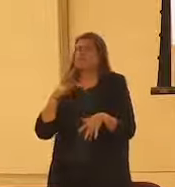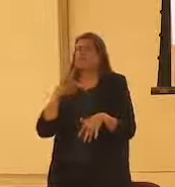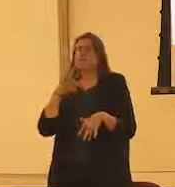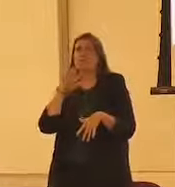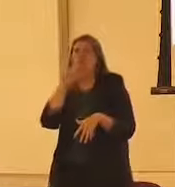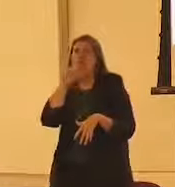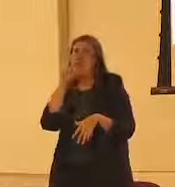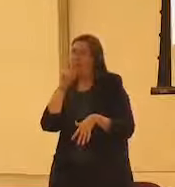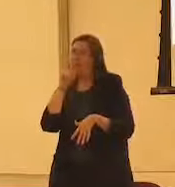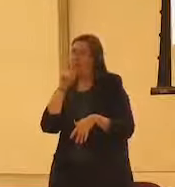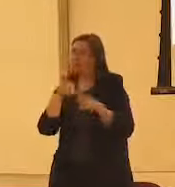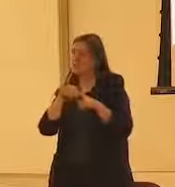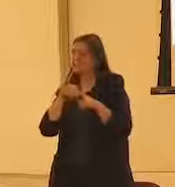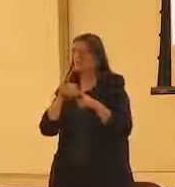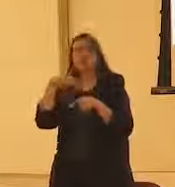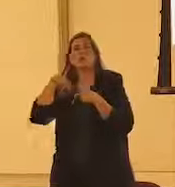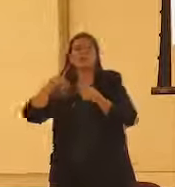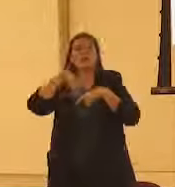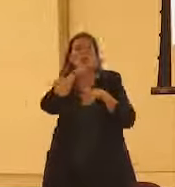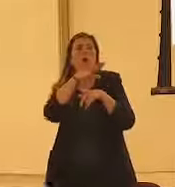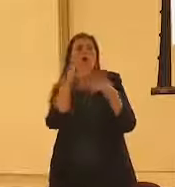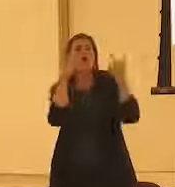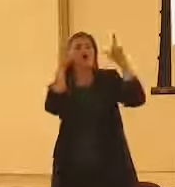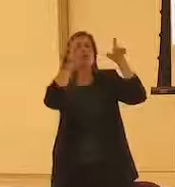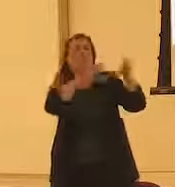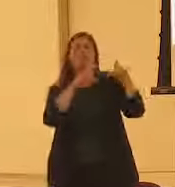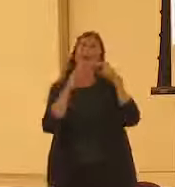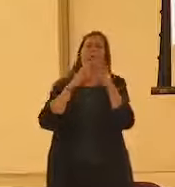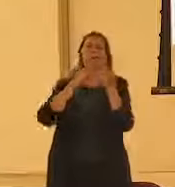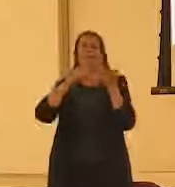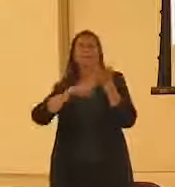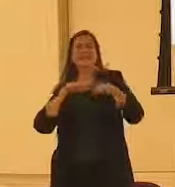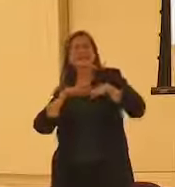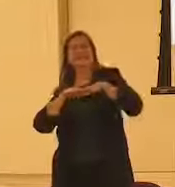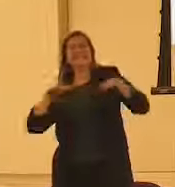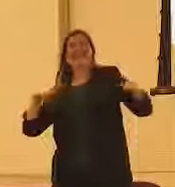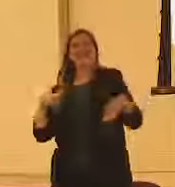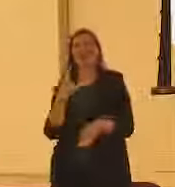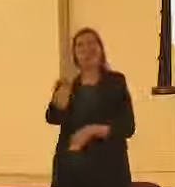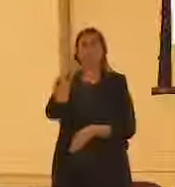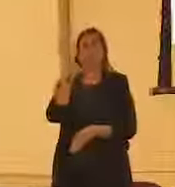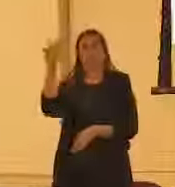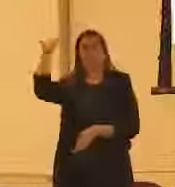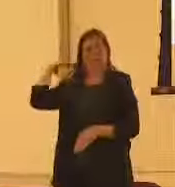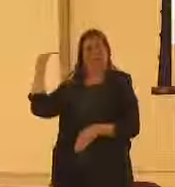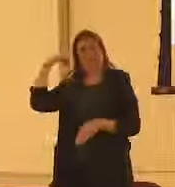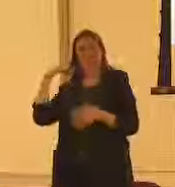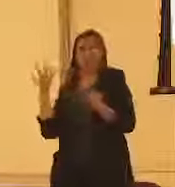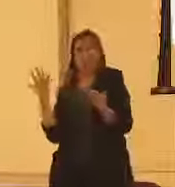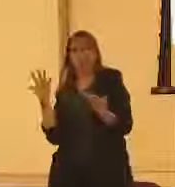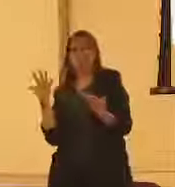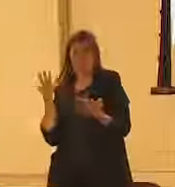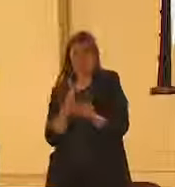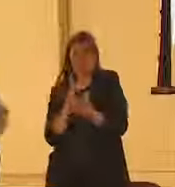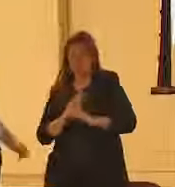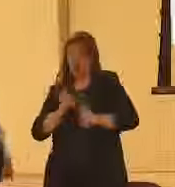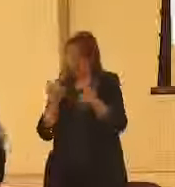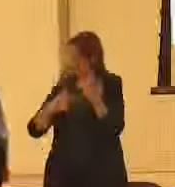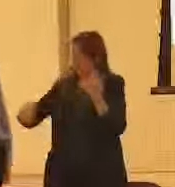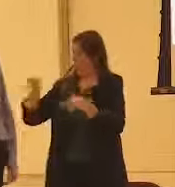was funded to go away on a residential to do our BSL stage 1 as it was then, which was really good and helped me develop my